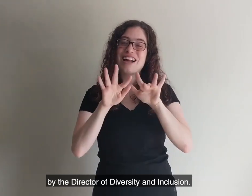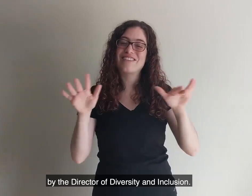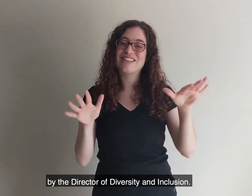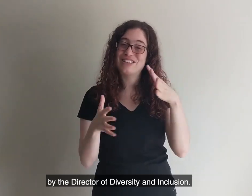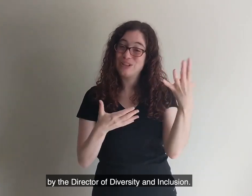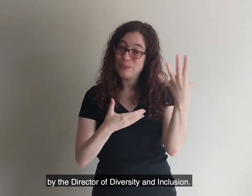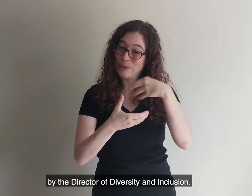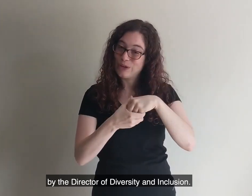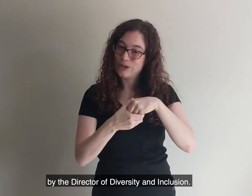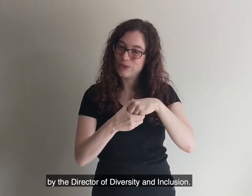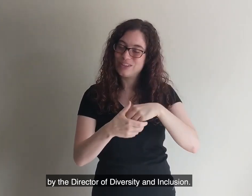and Inclusion.